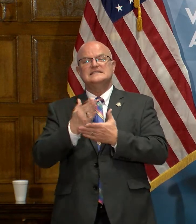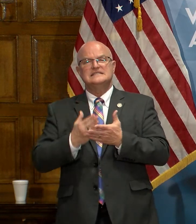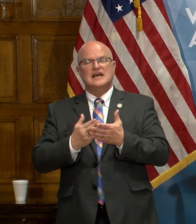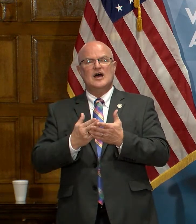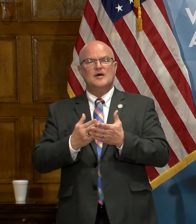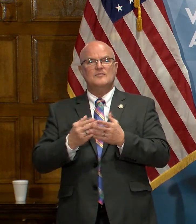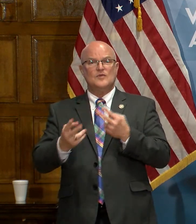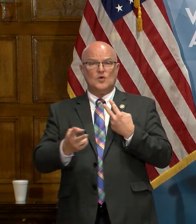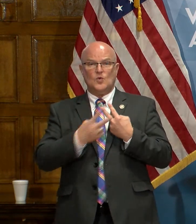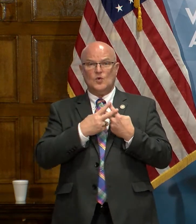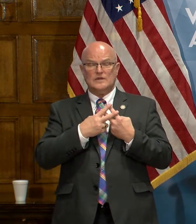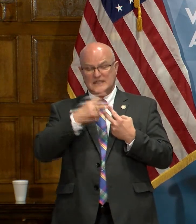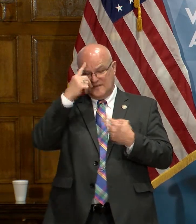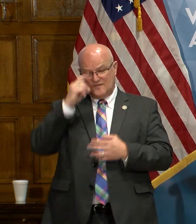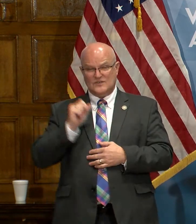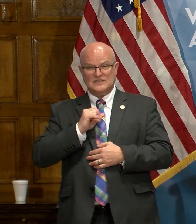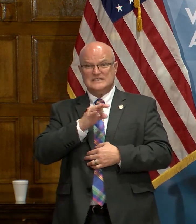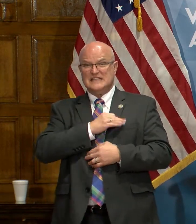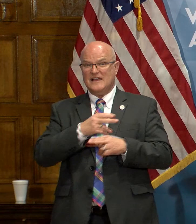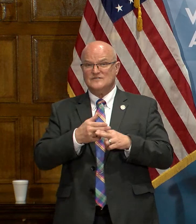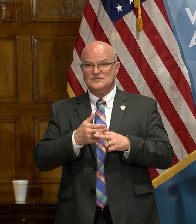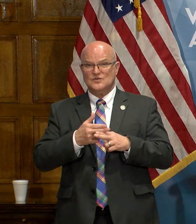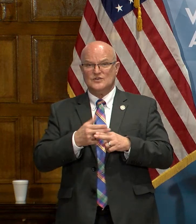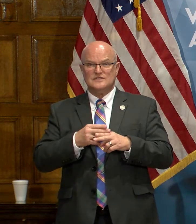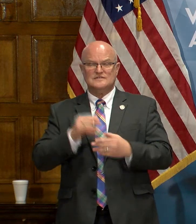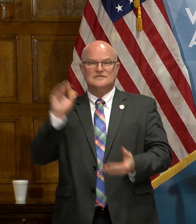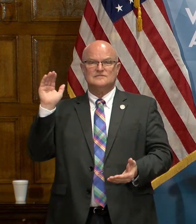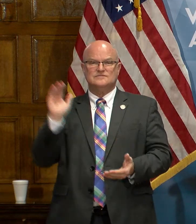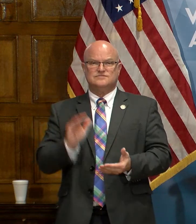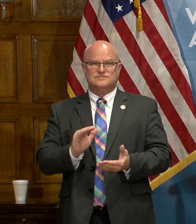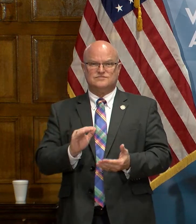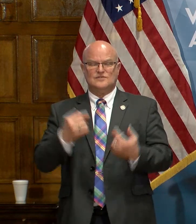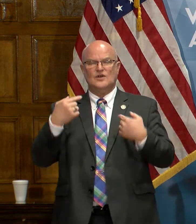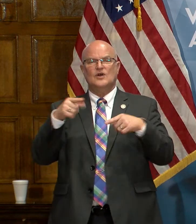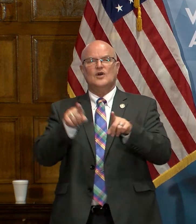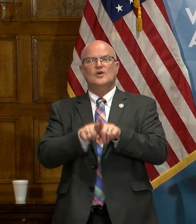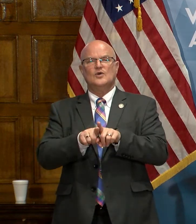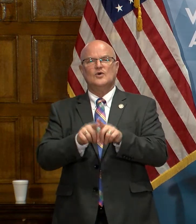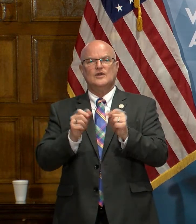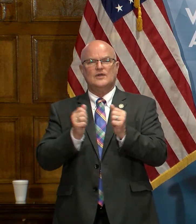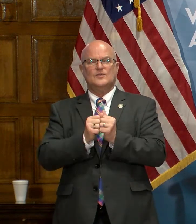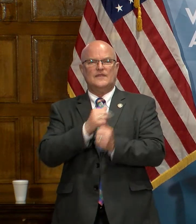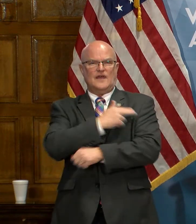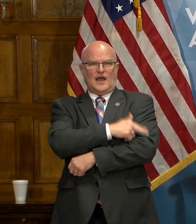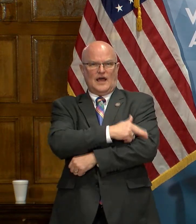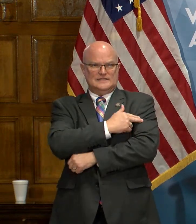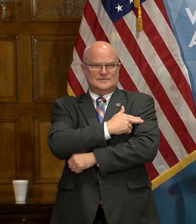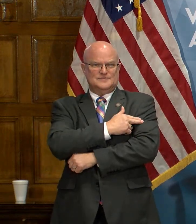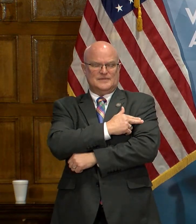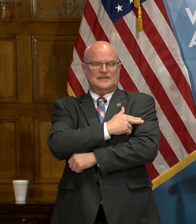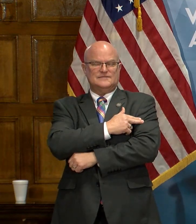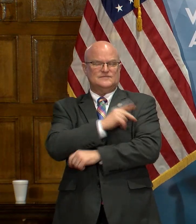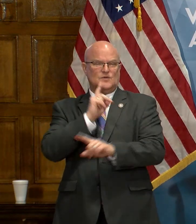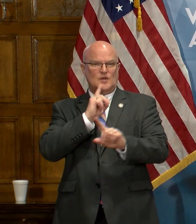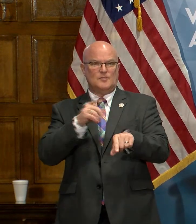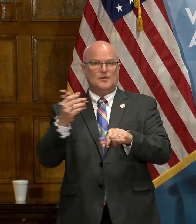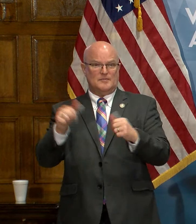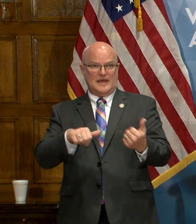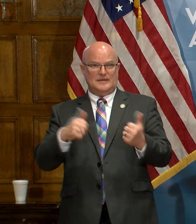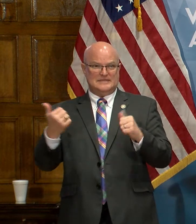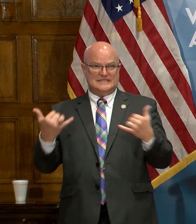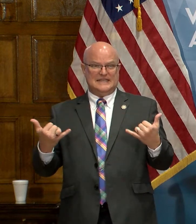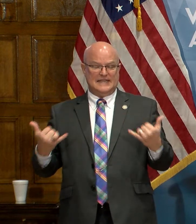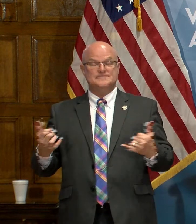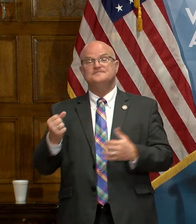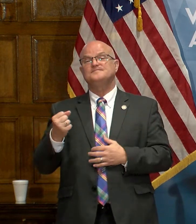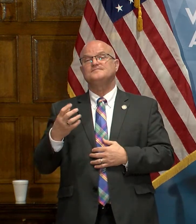the quarantines for staff shortages have been reduced, at least according to the hospital reported by Baptist